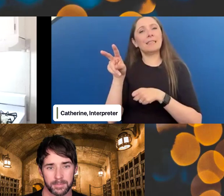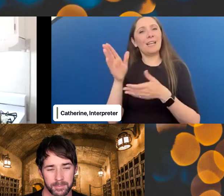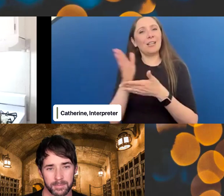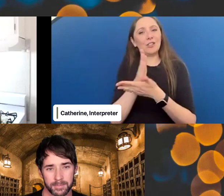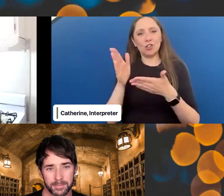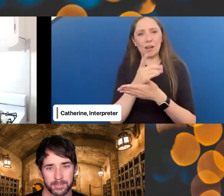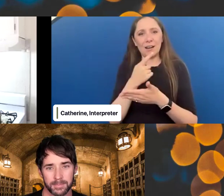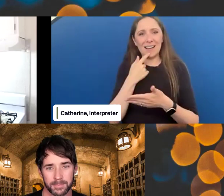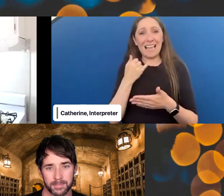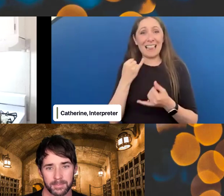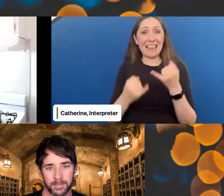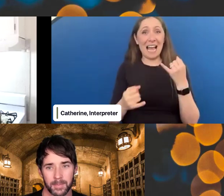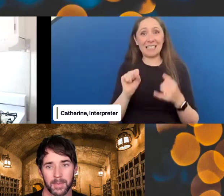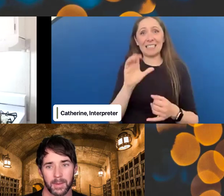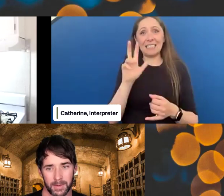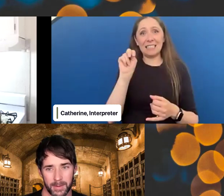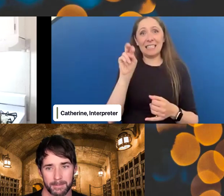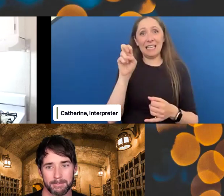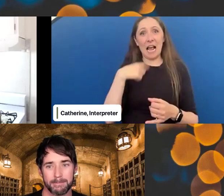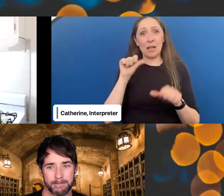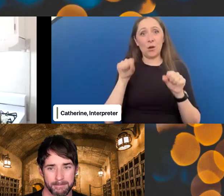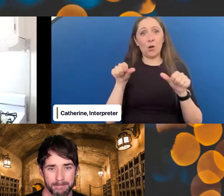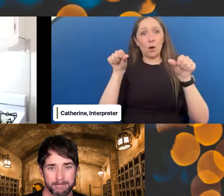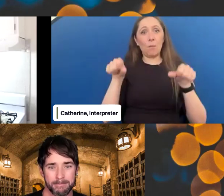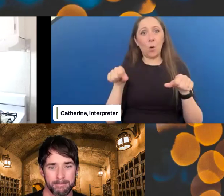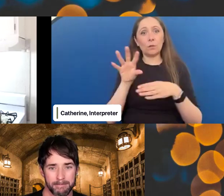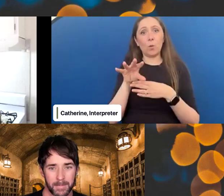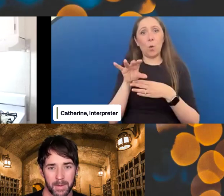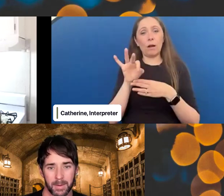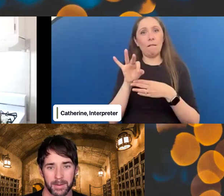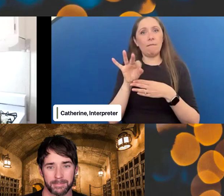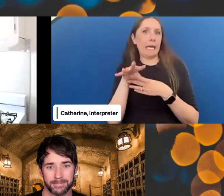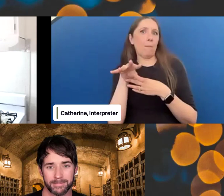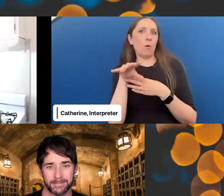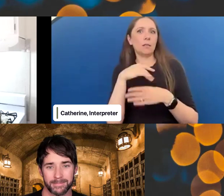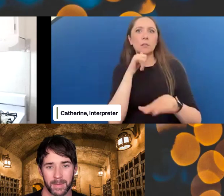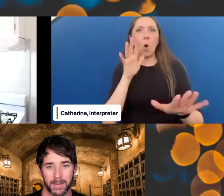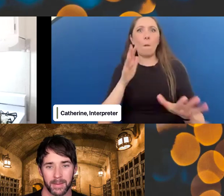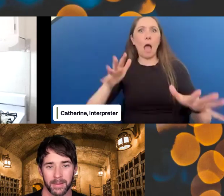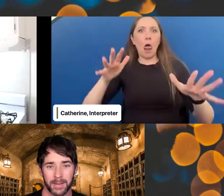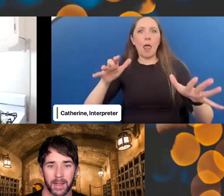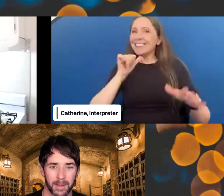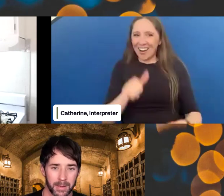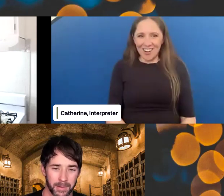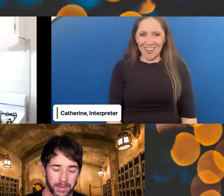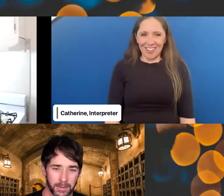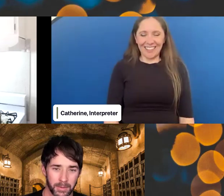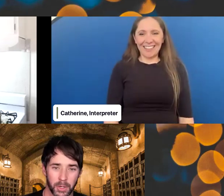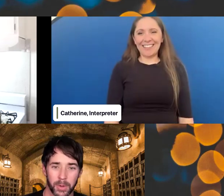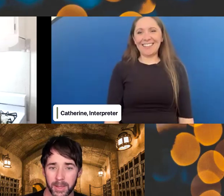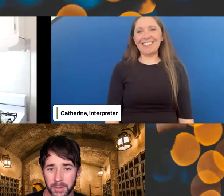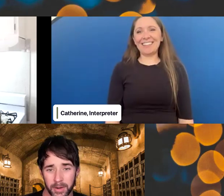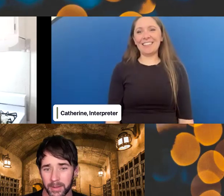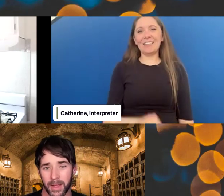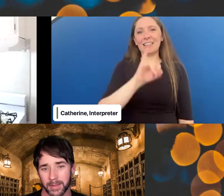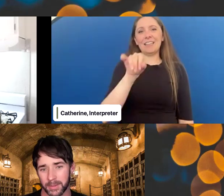I said it was the last scene that I could post, which was a recording of the camera. So don't panic, you guys. Don't panic.